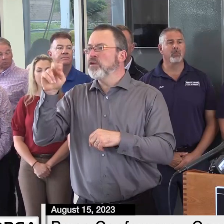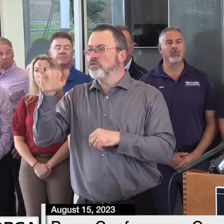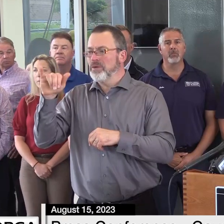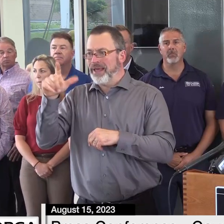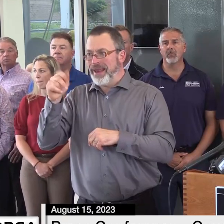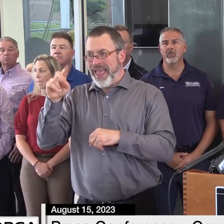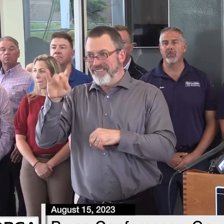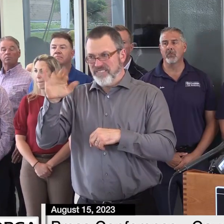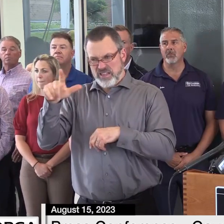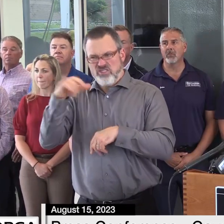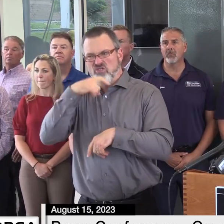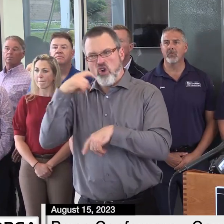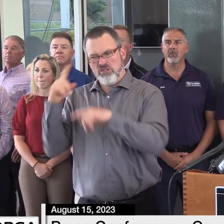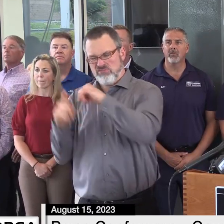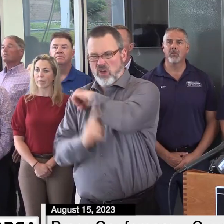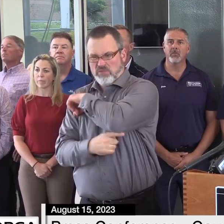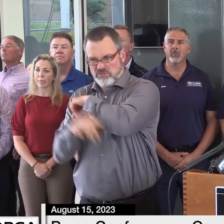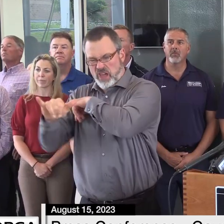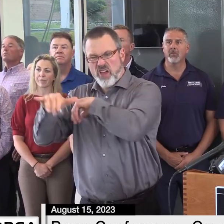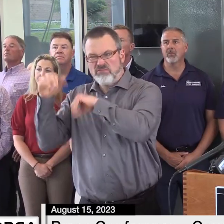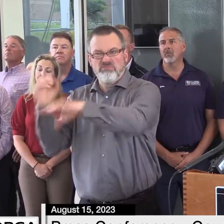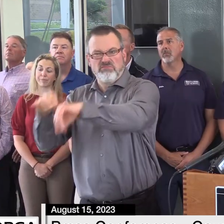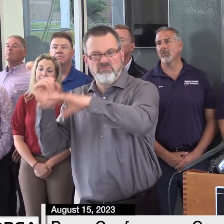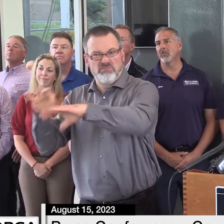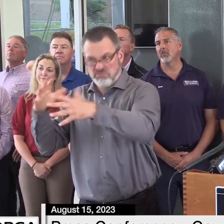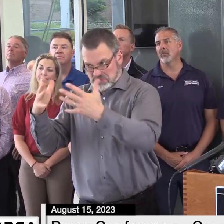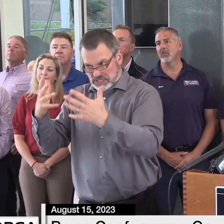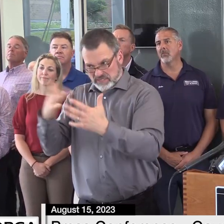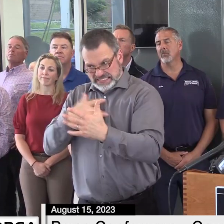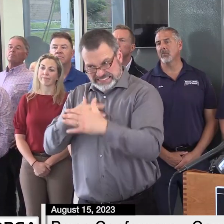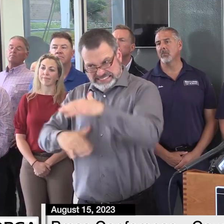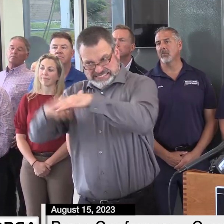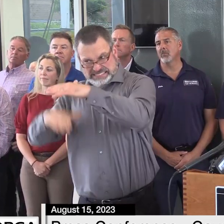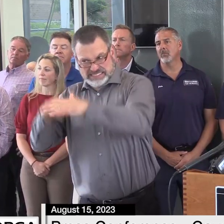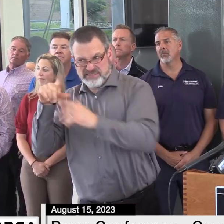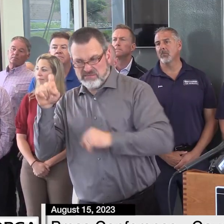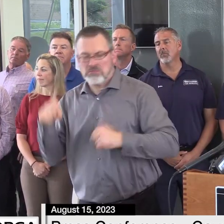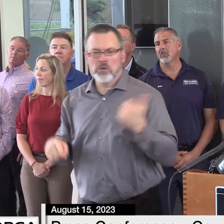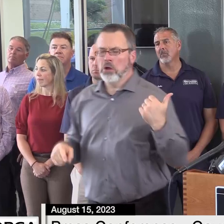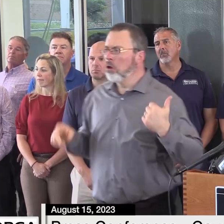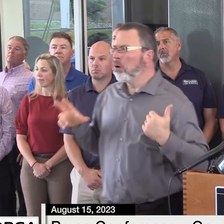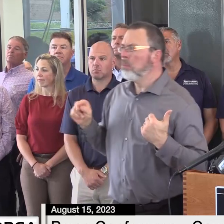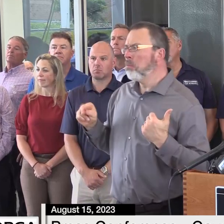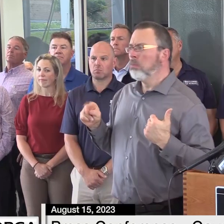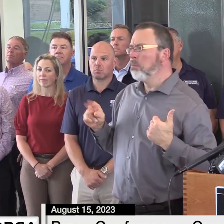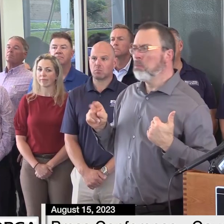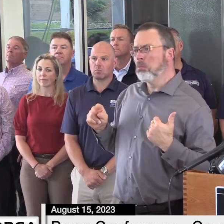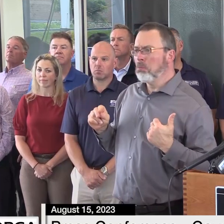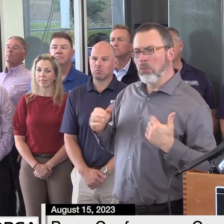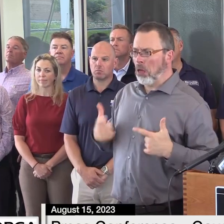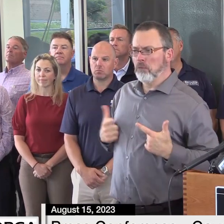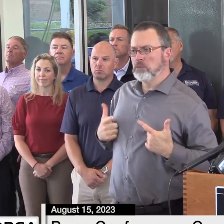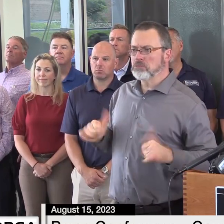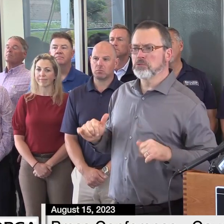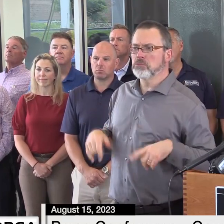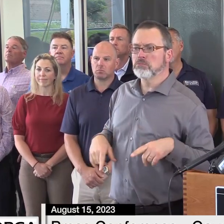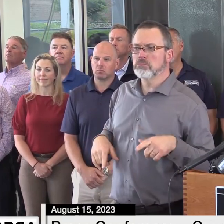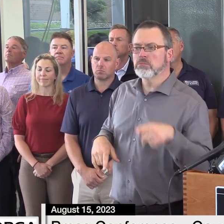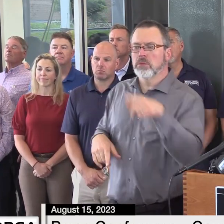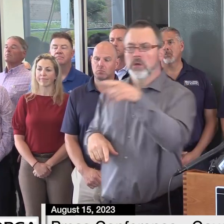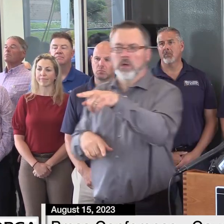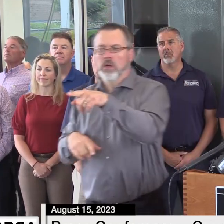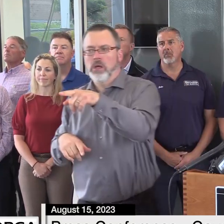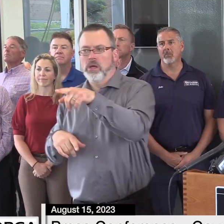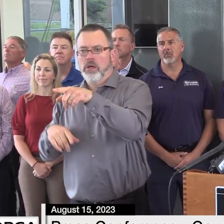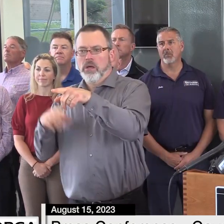point. Governor? Of all the needs in the state right now, how did you determine, or did